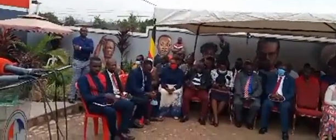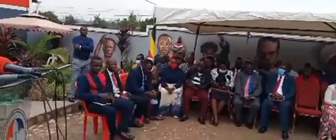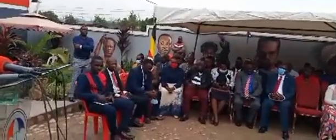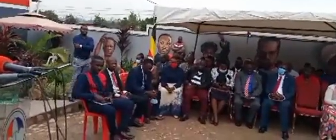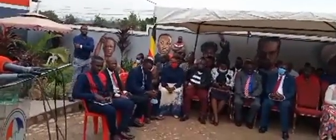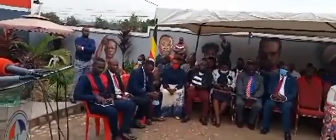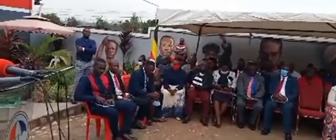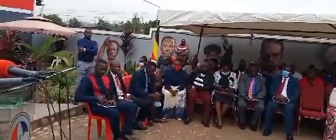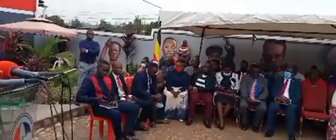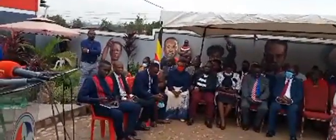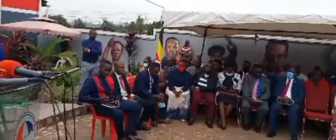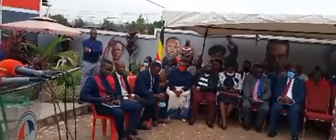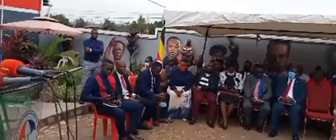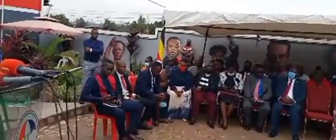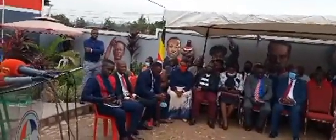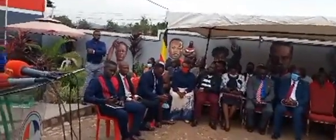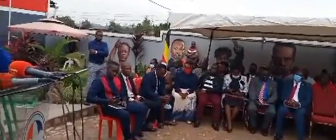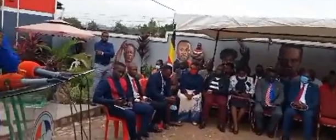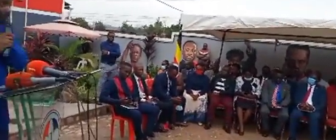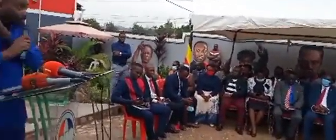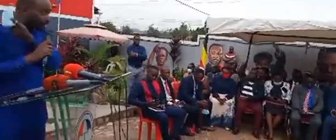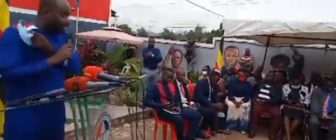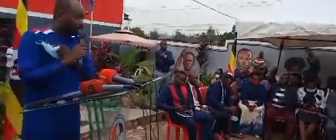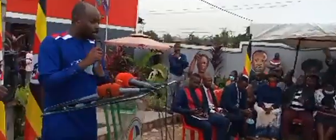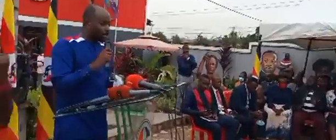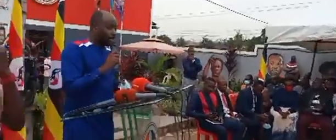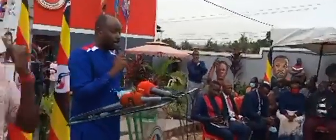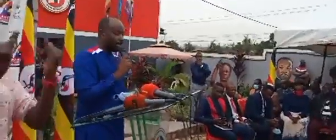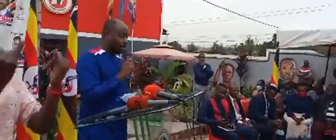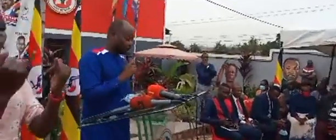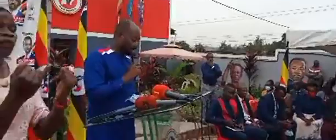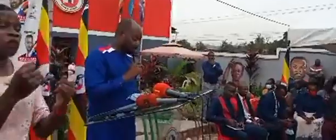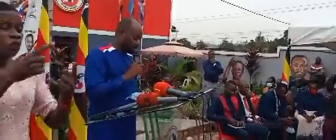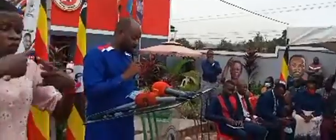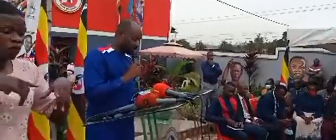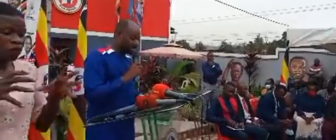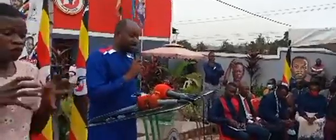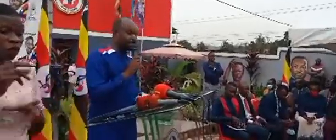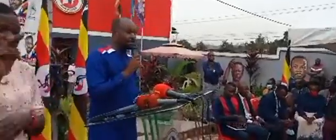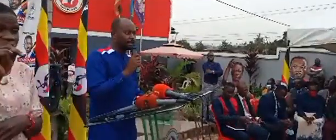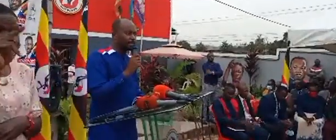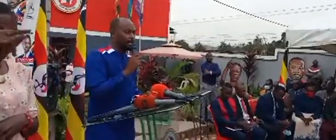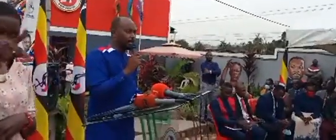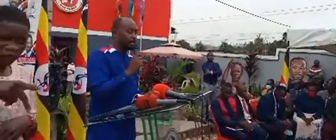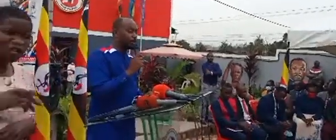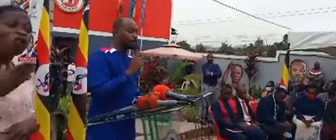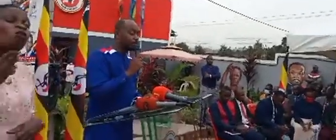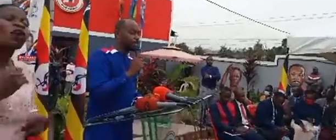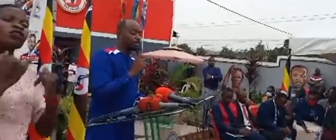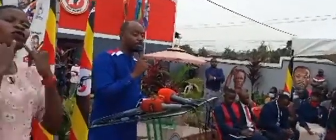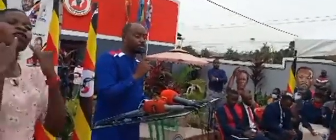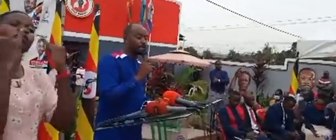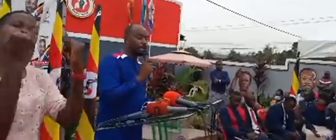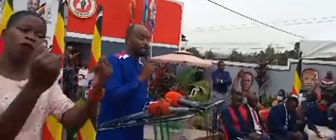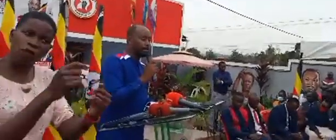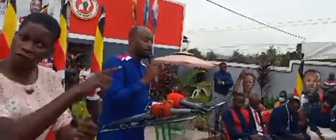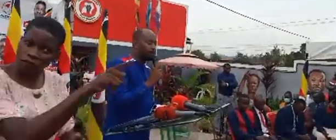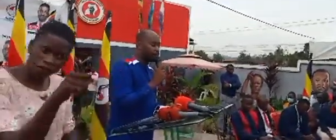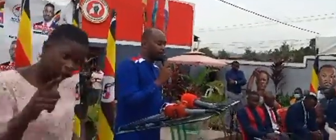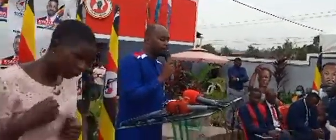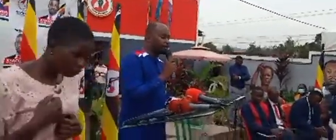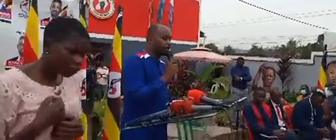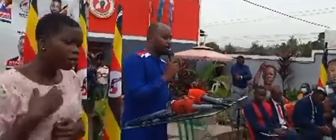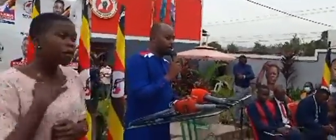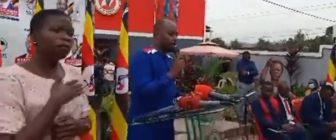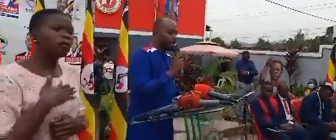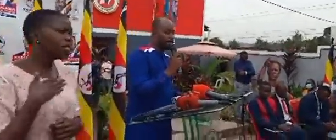First of all, I want to say that as NUP, we want to reiterate that we have not yet moved